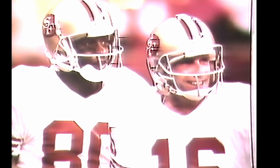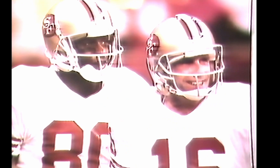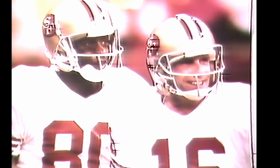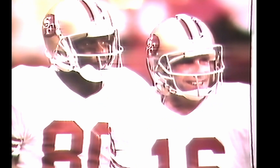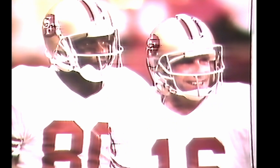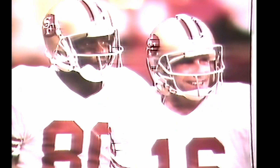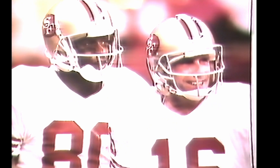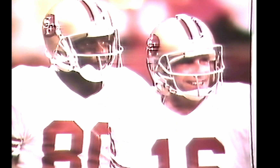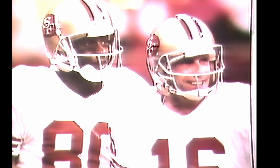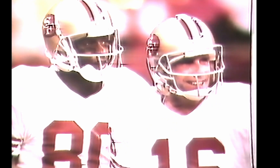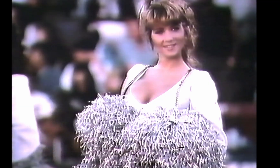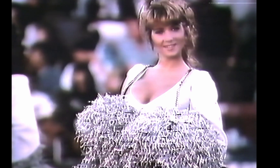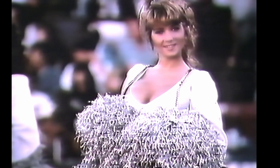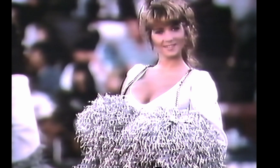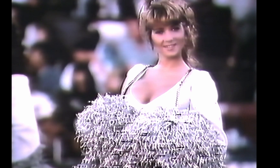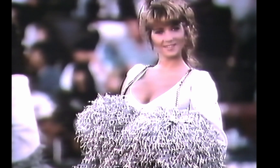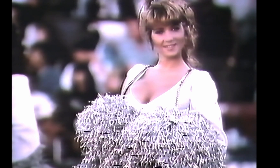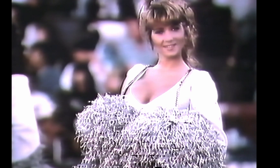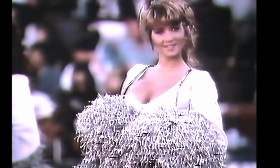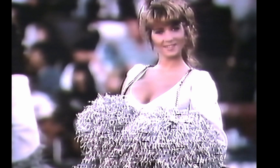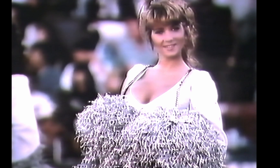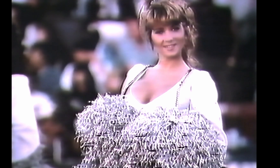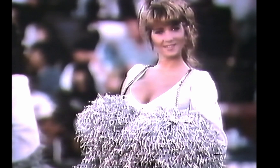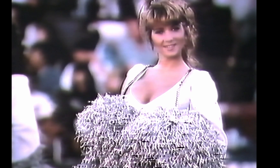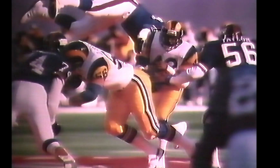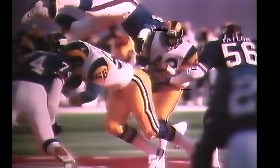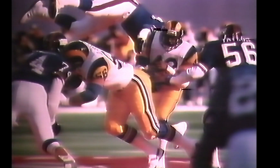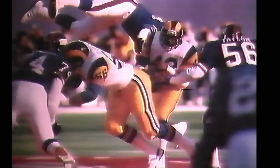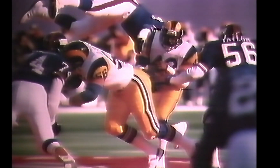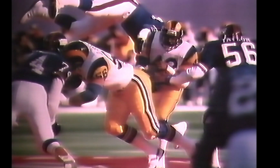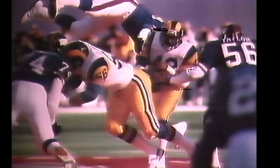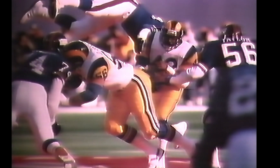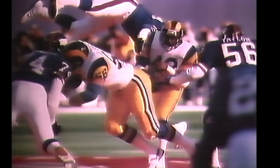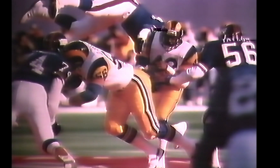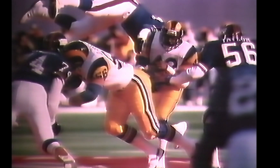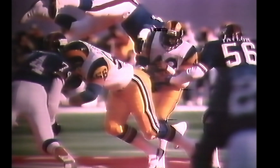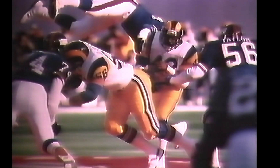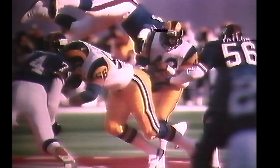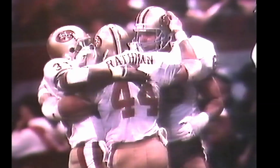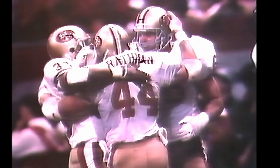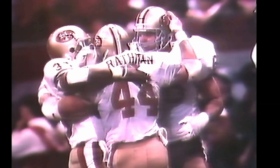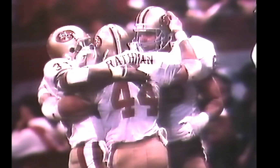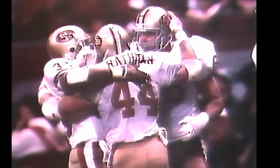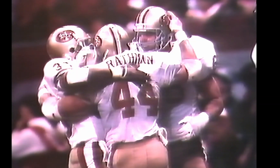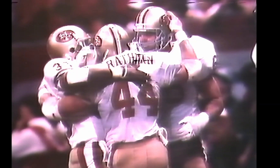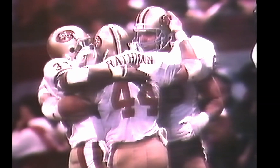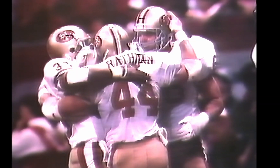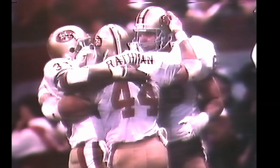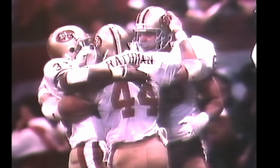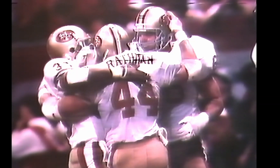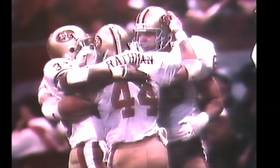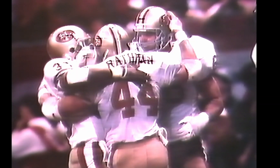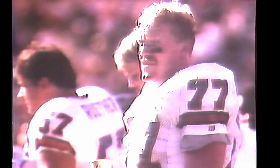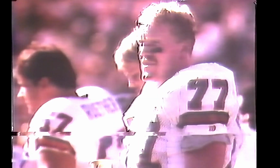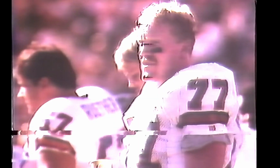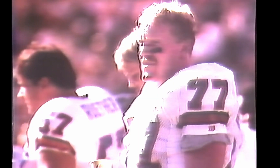short story about an American football match, and what's interesting is that it has no music or sound. Is